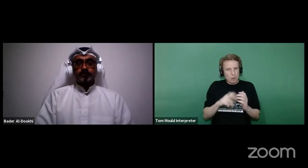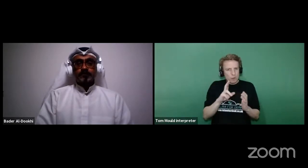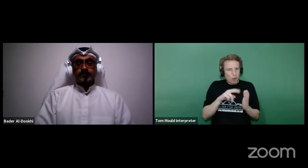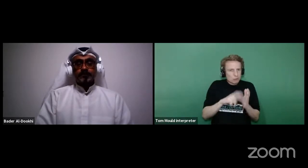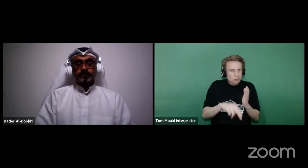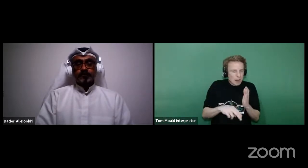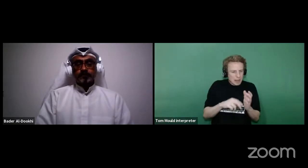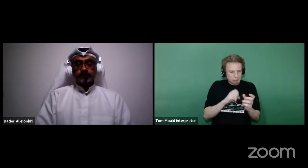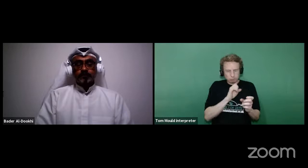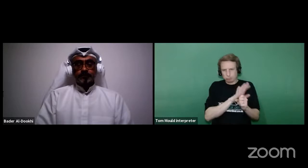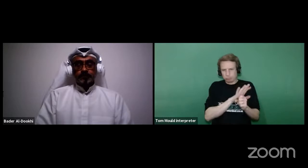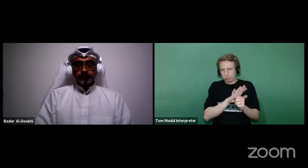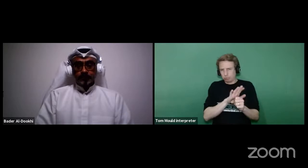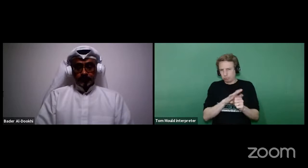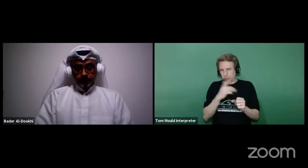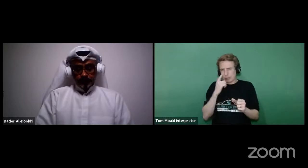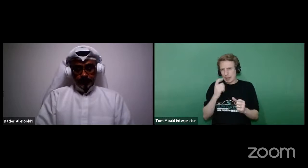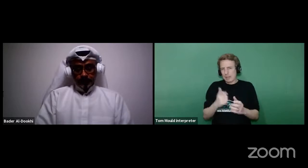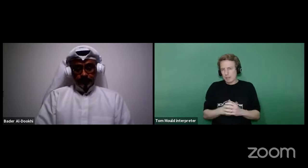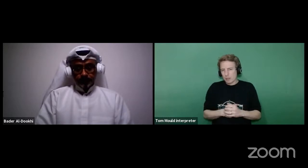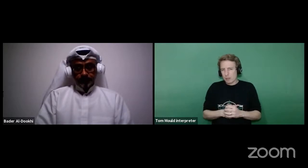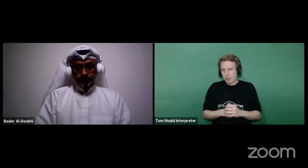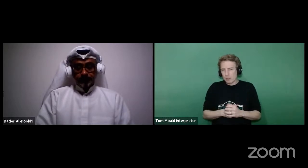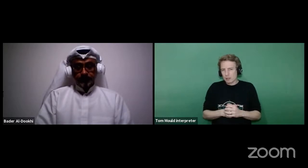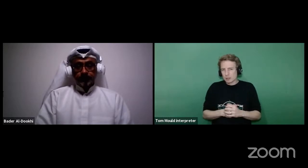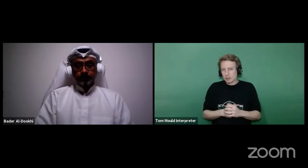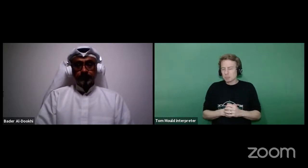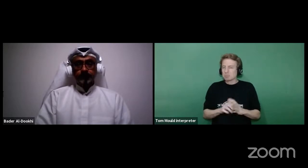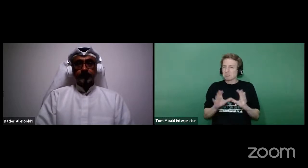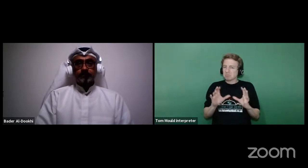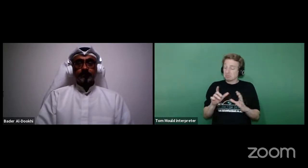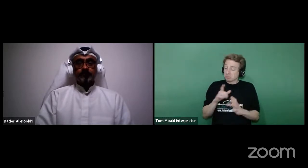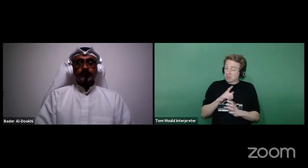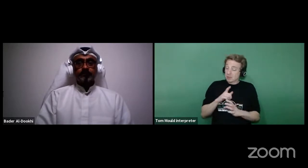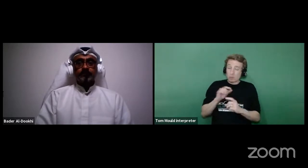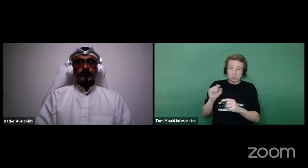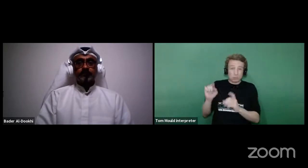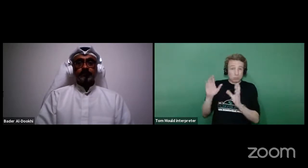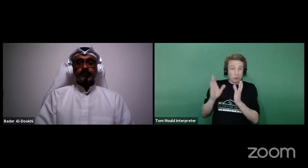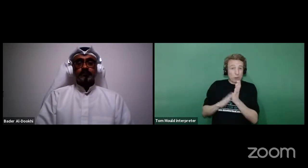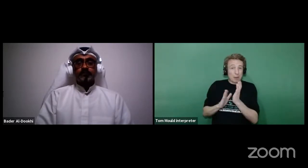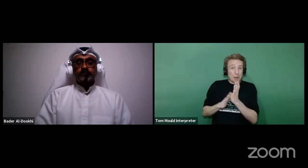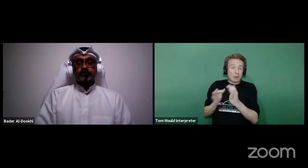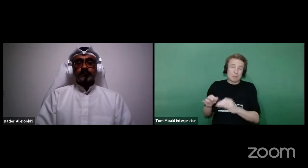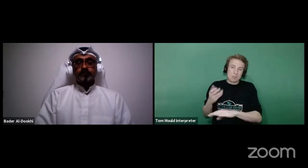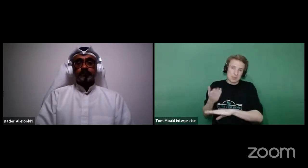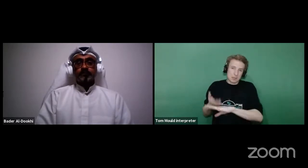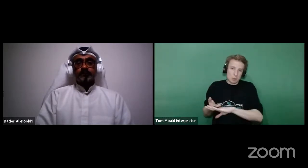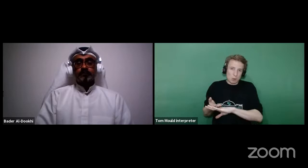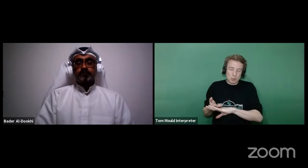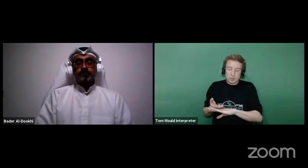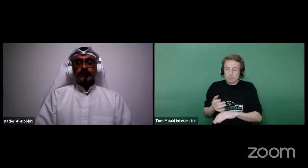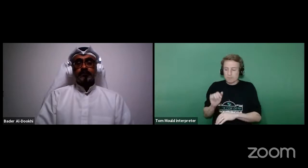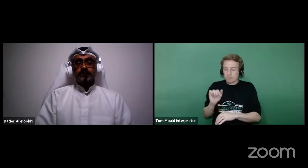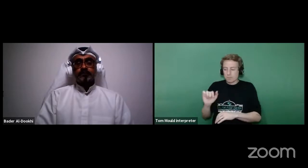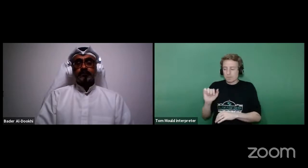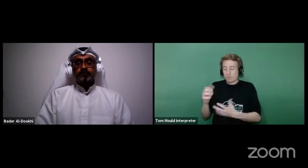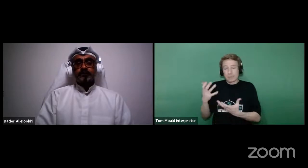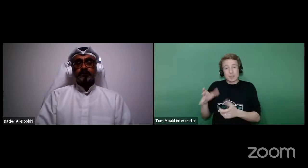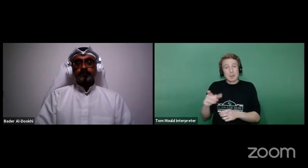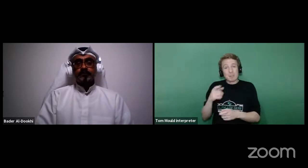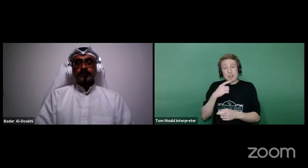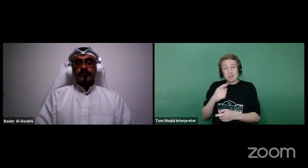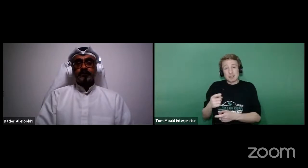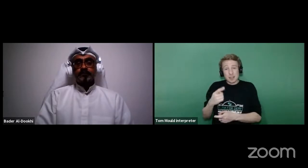these things. And for this reason, the Prophet, peace and blessings be upon him, he said, and it's as though he was explaining